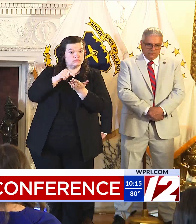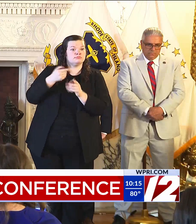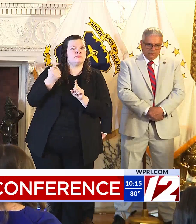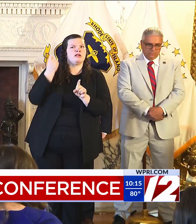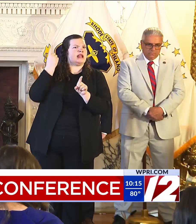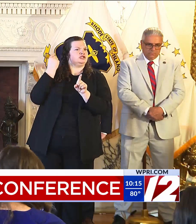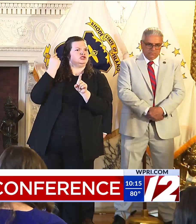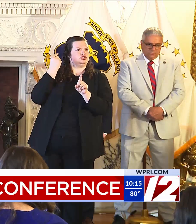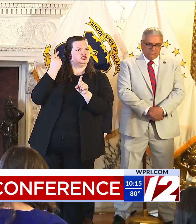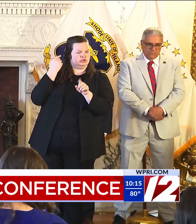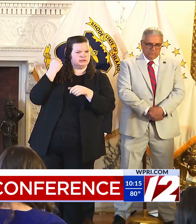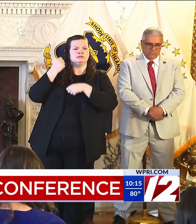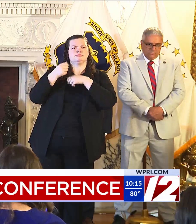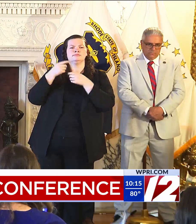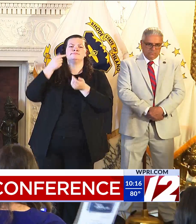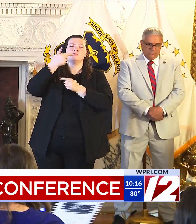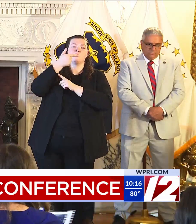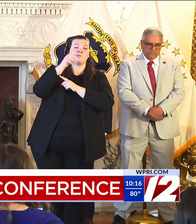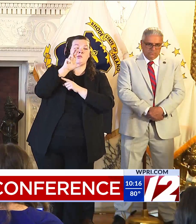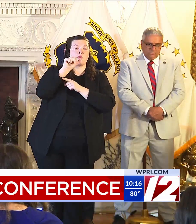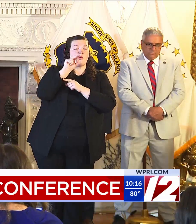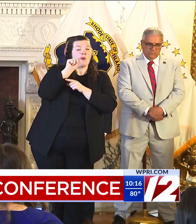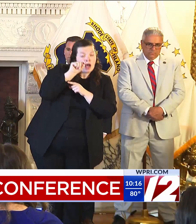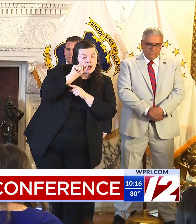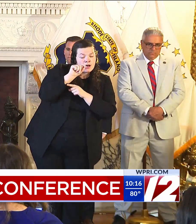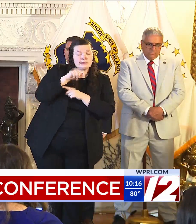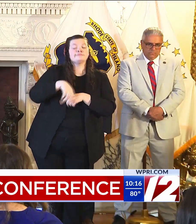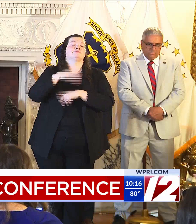dollars, included over $700 million